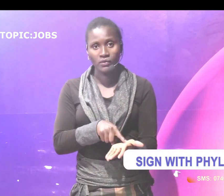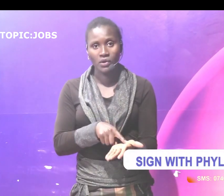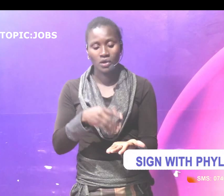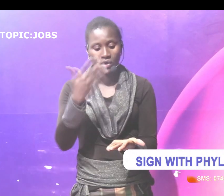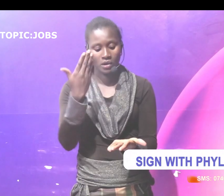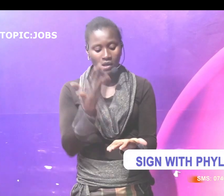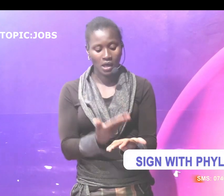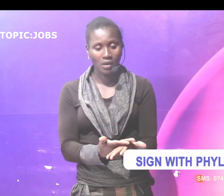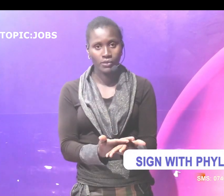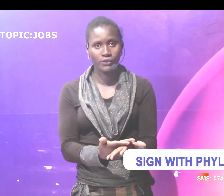or approve.